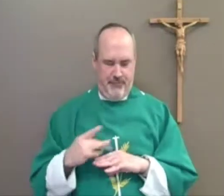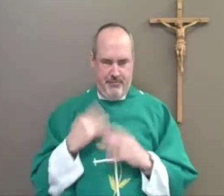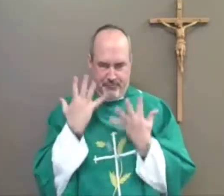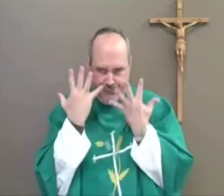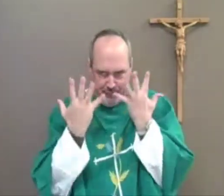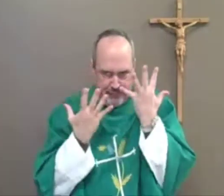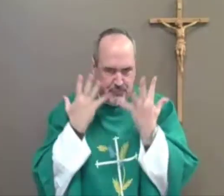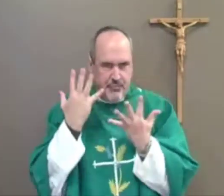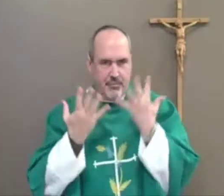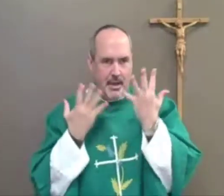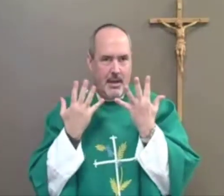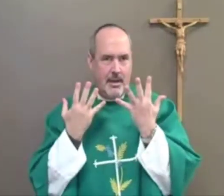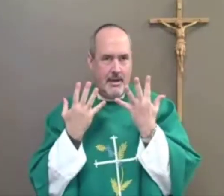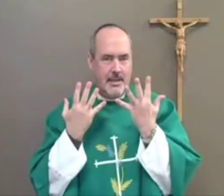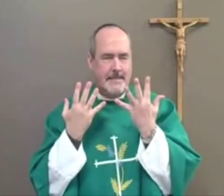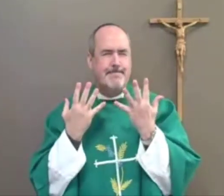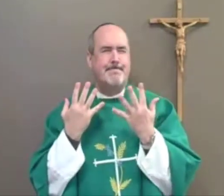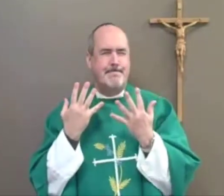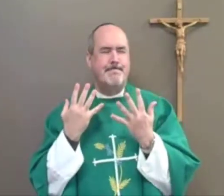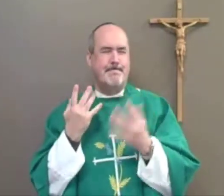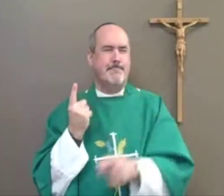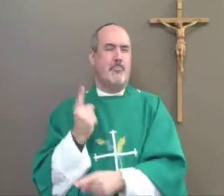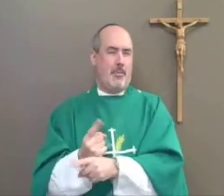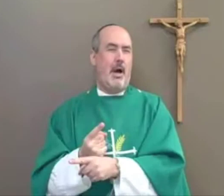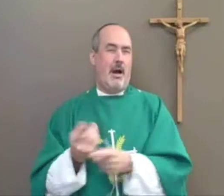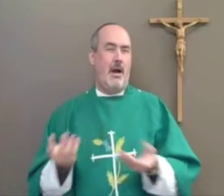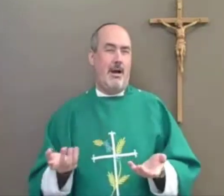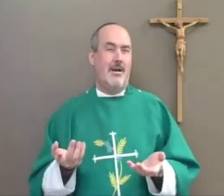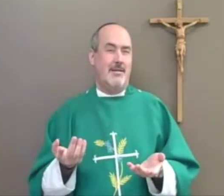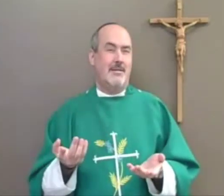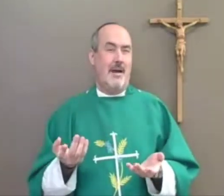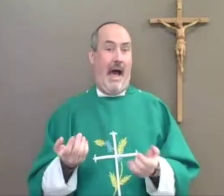them. It makes them feel embarrassed and ashamed.